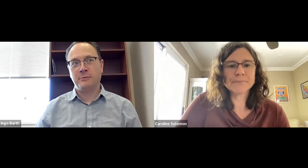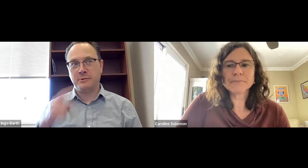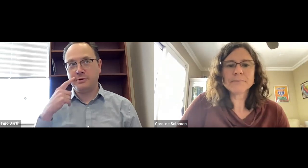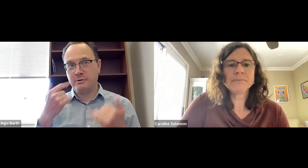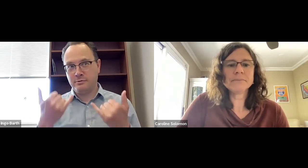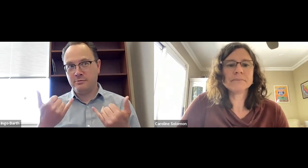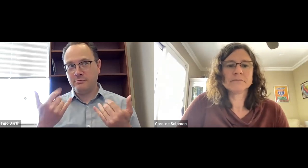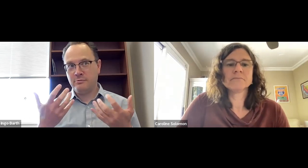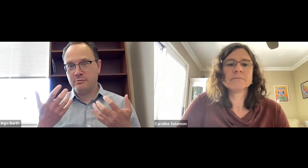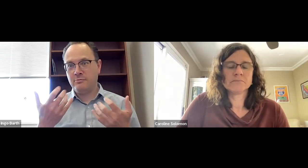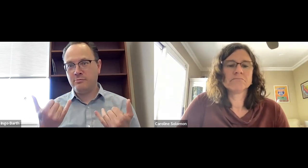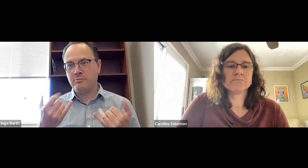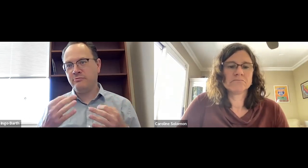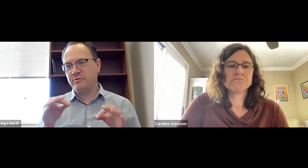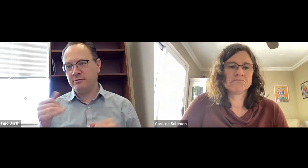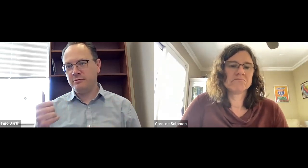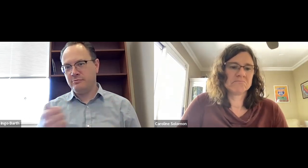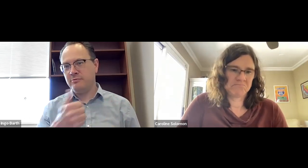such a limited number, that's fine.